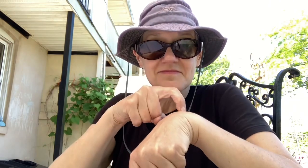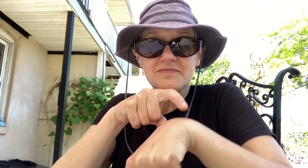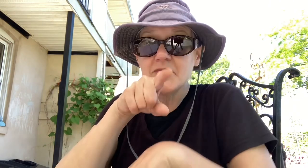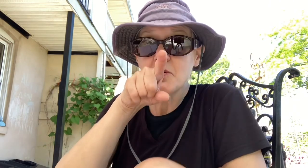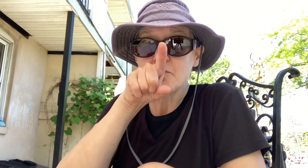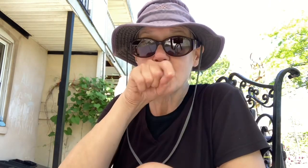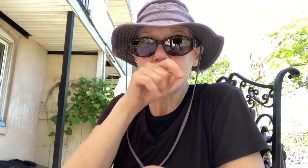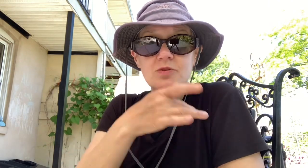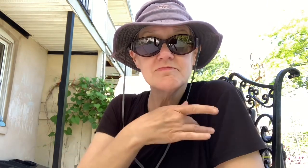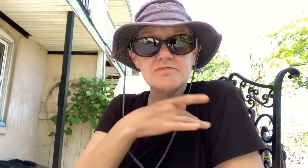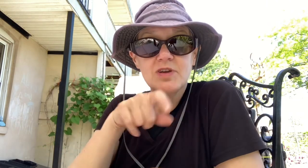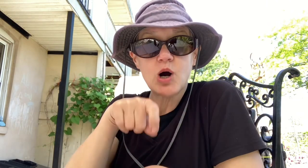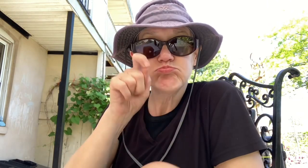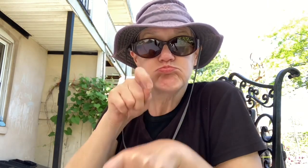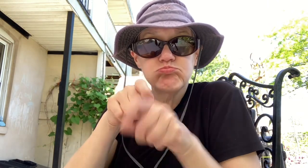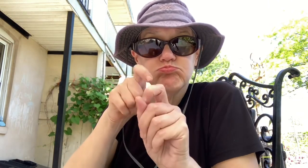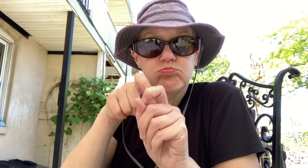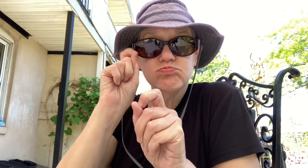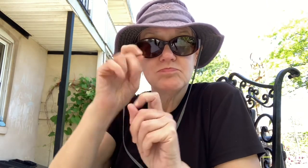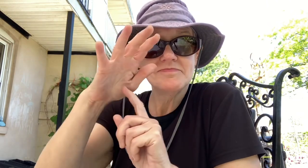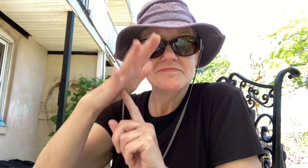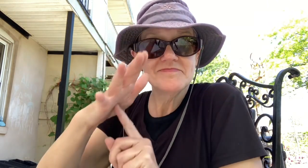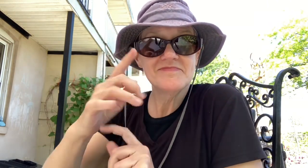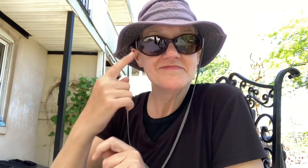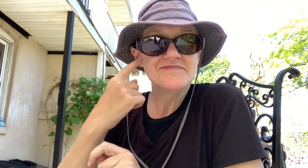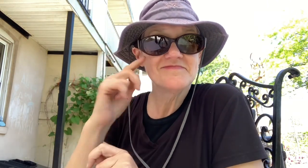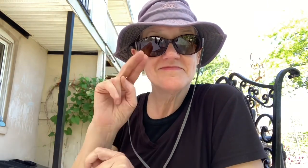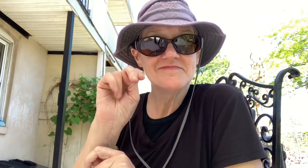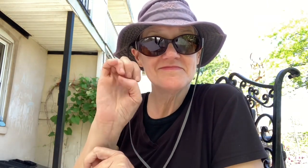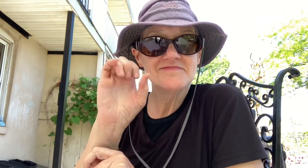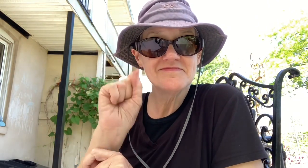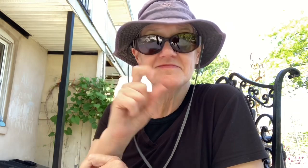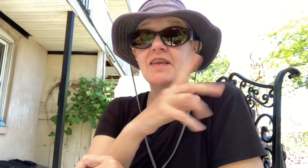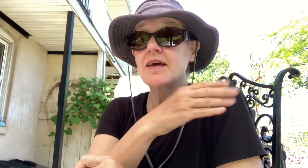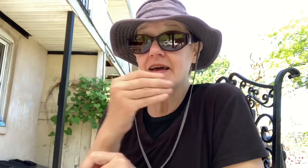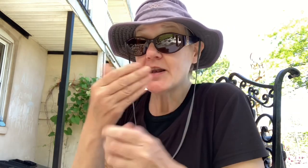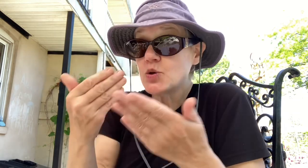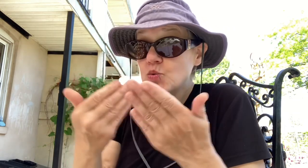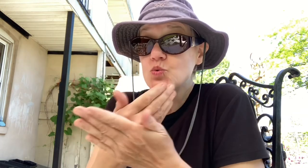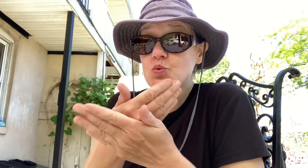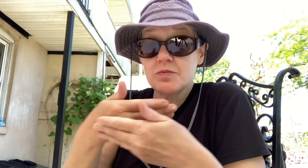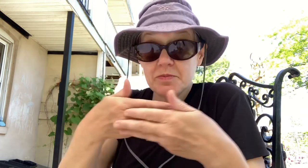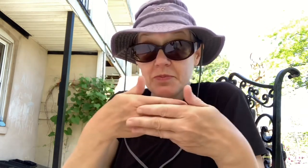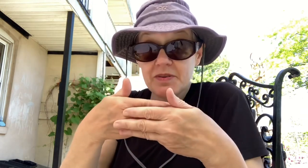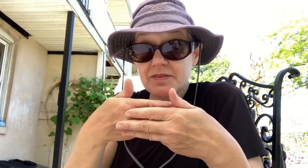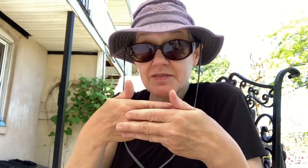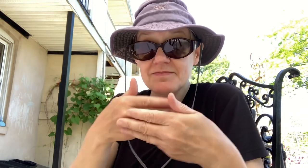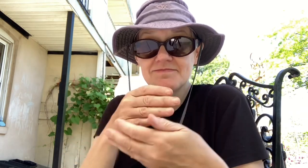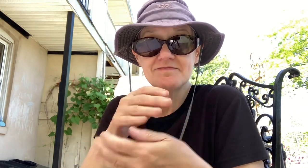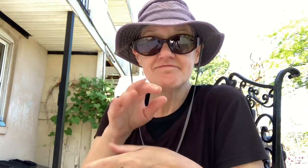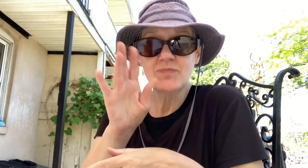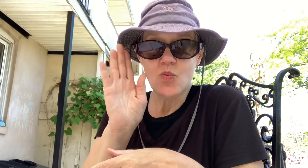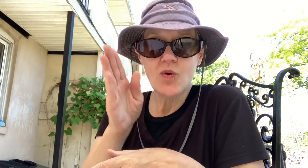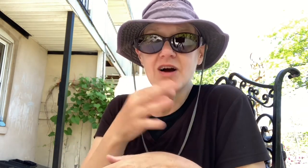Now it's nesting time, and birds are pulling tender leaves to add to their nests. And the new